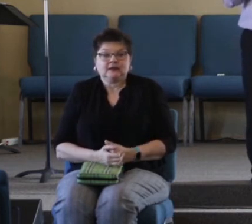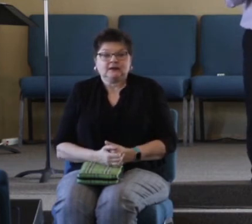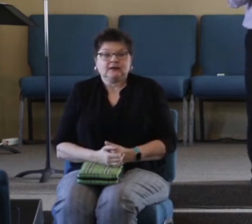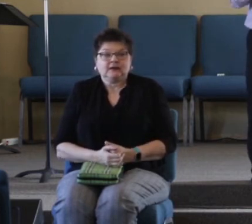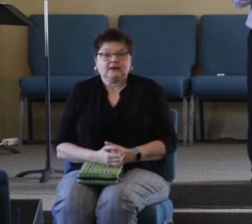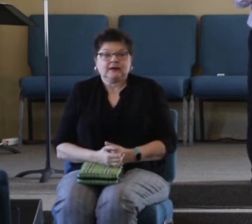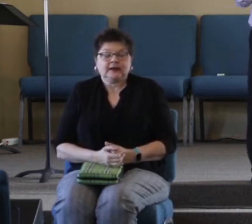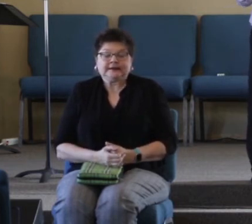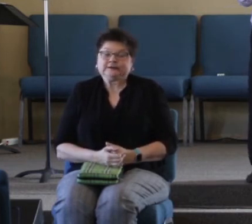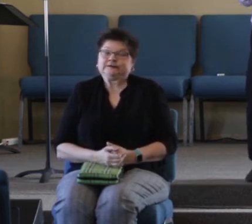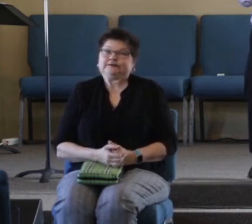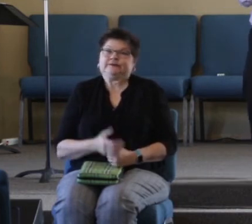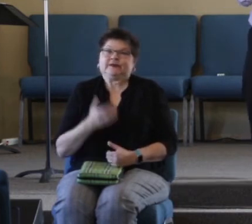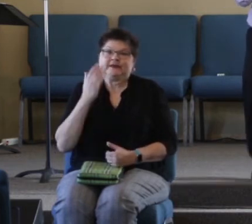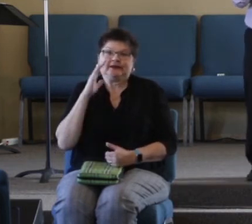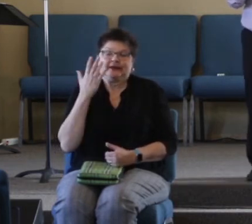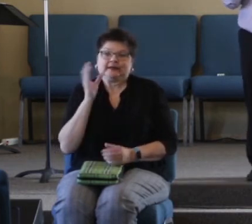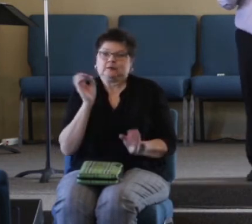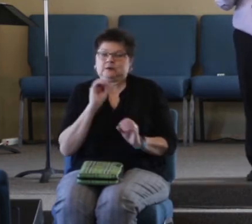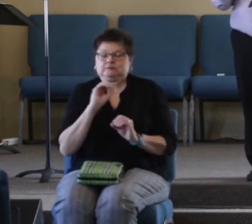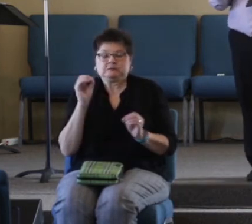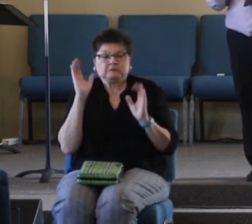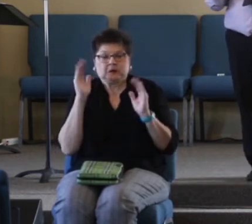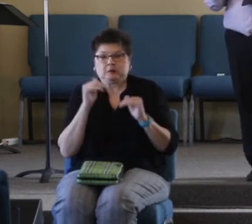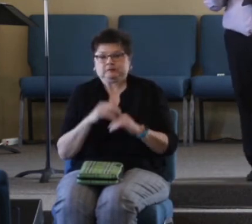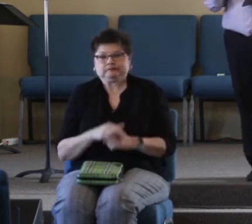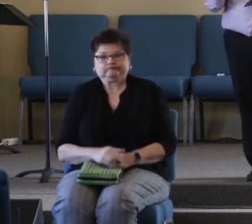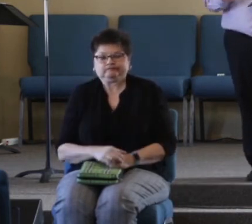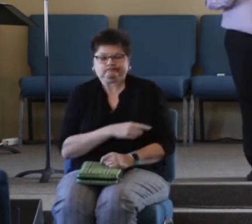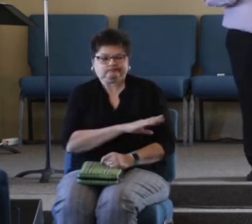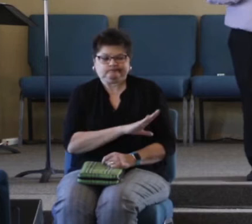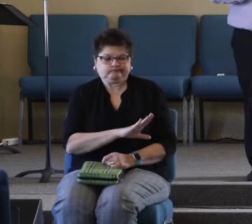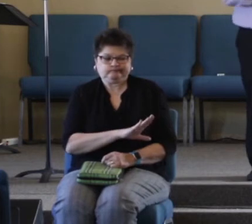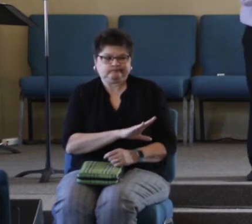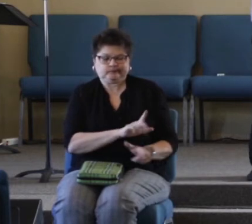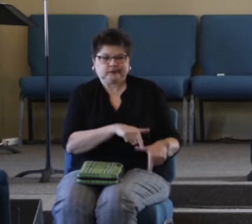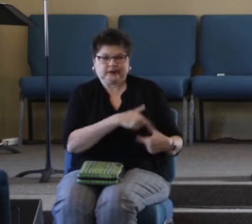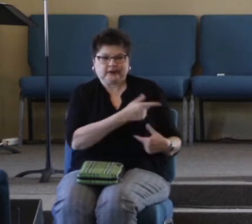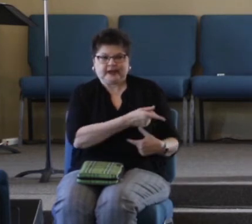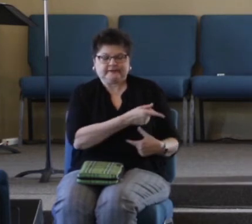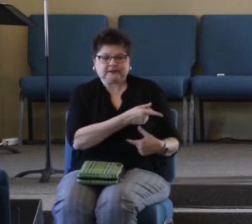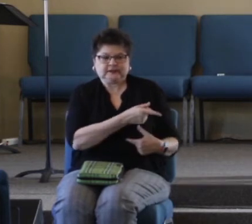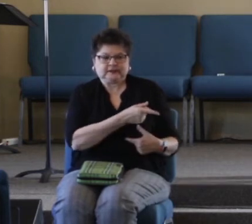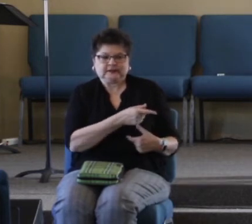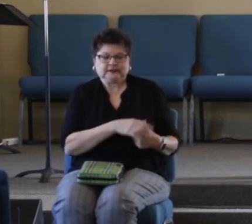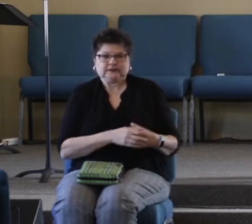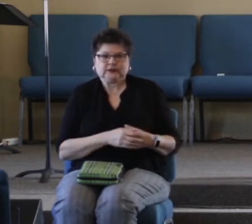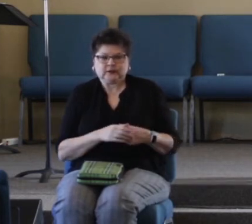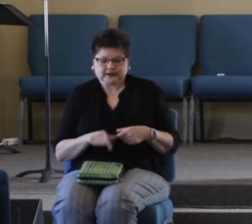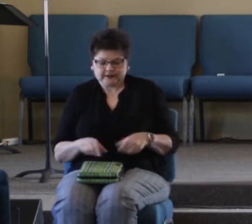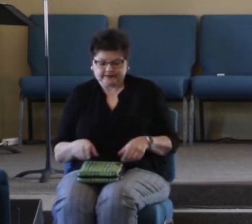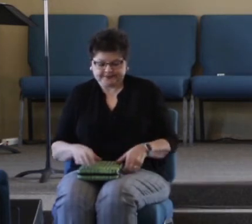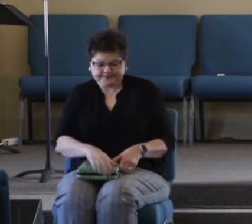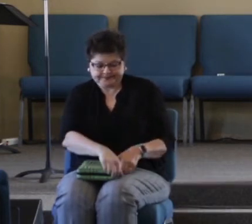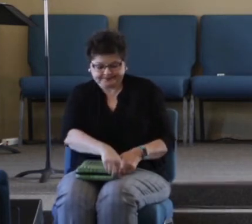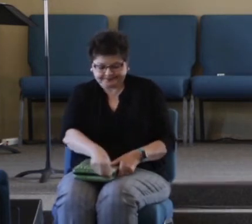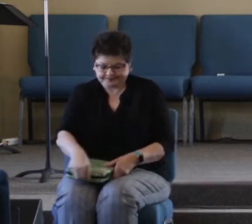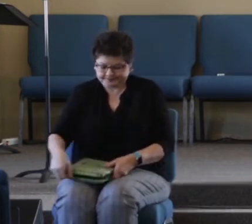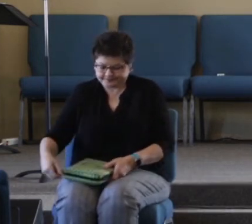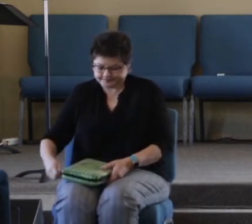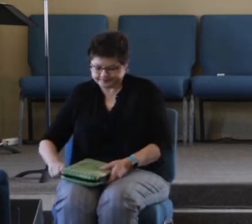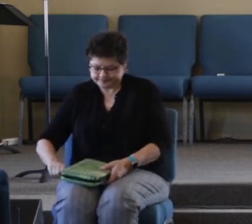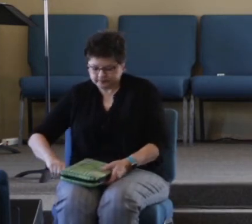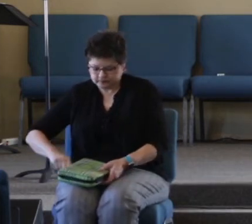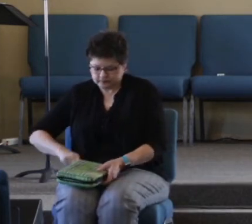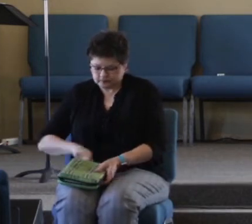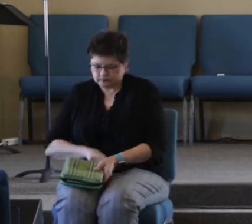And there seemed to be a lack of hope. And so woven within this one verse in Isaiah chapter 9, verse